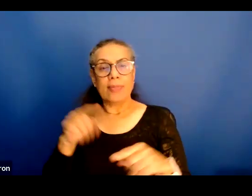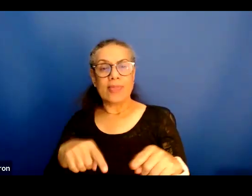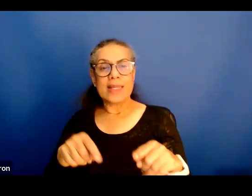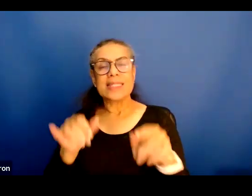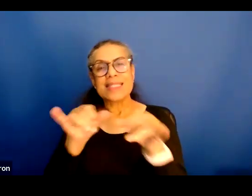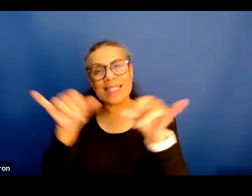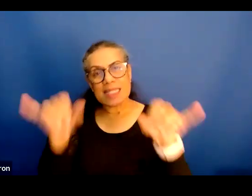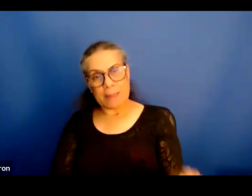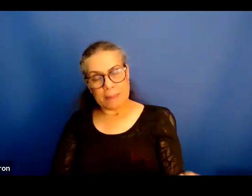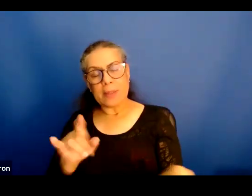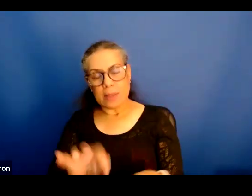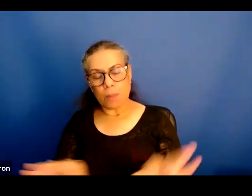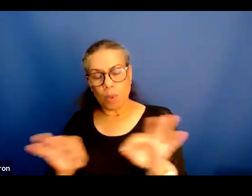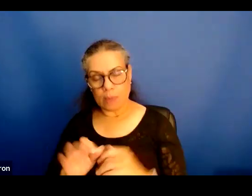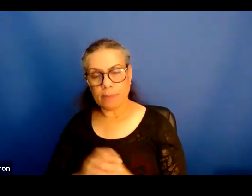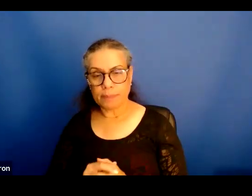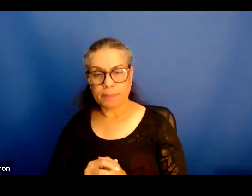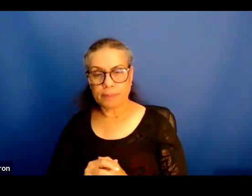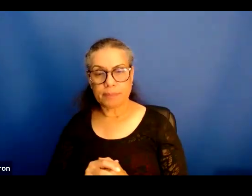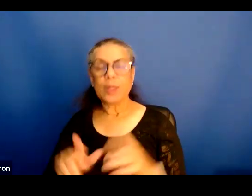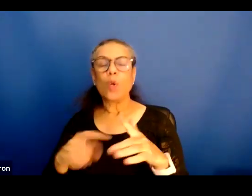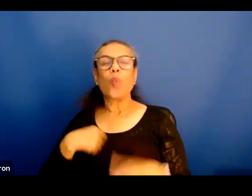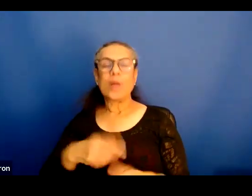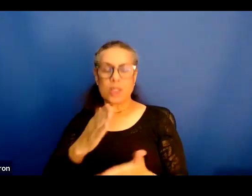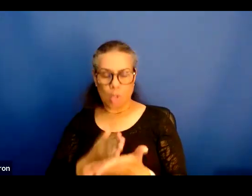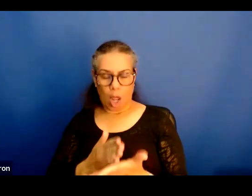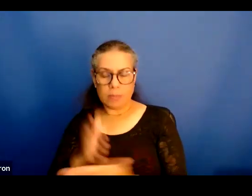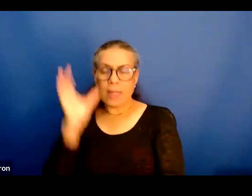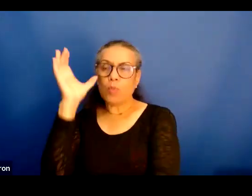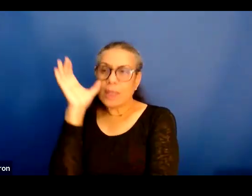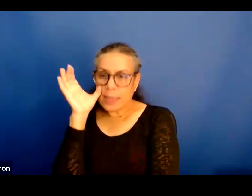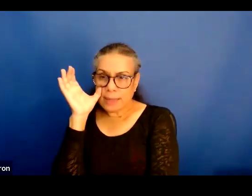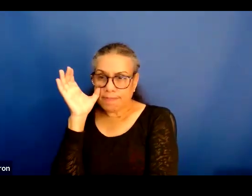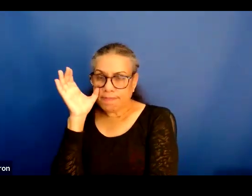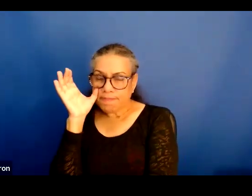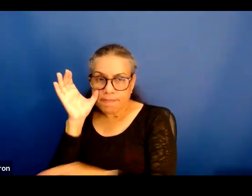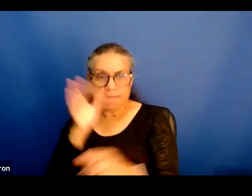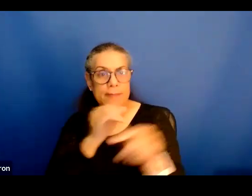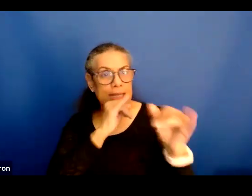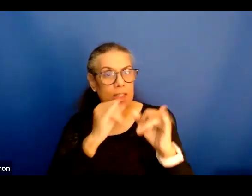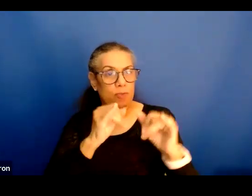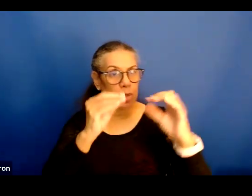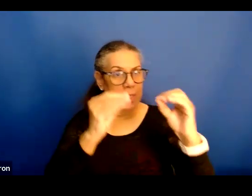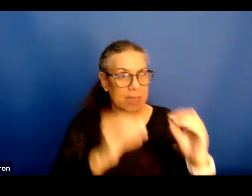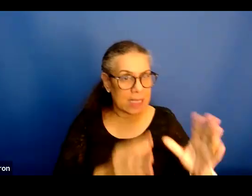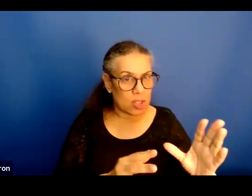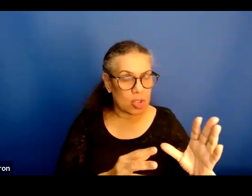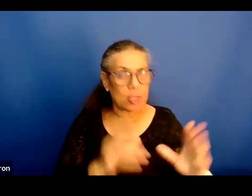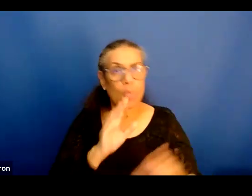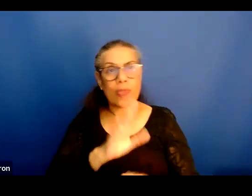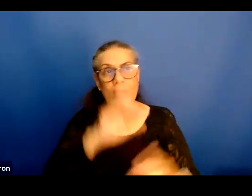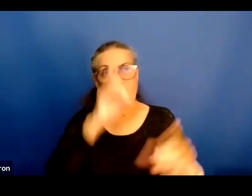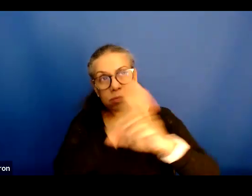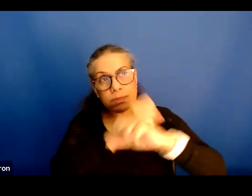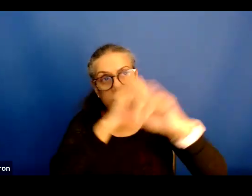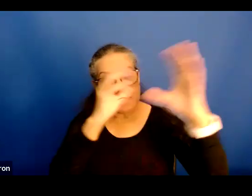key. We began listening. We conducted empathy interviews with every teacher and found powerful alignment between their vision for the